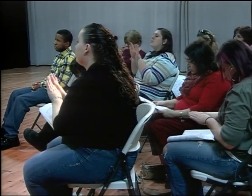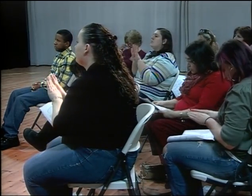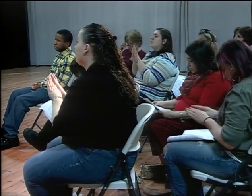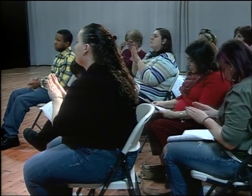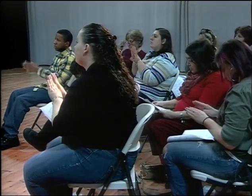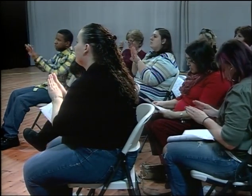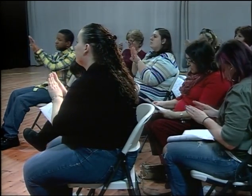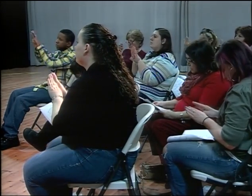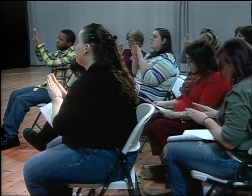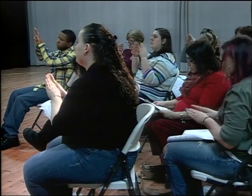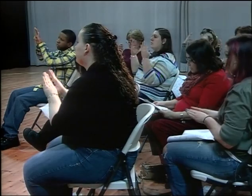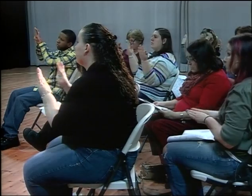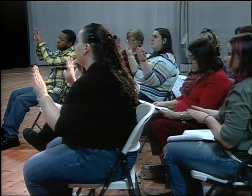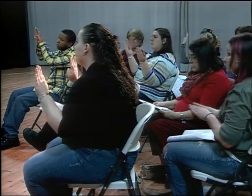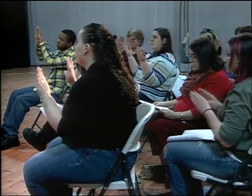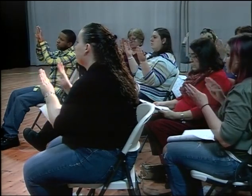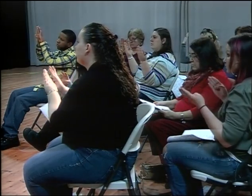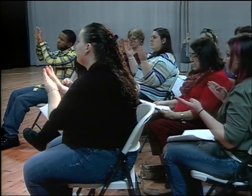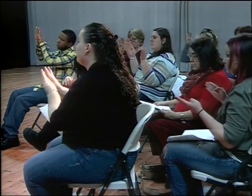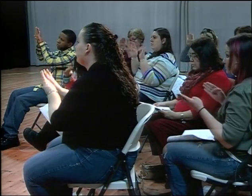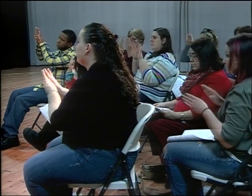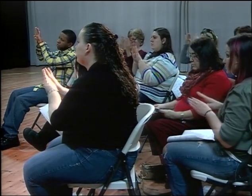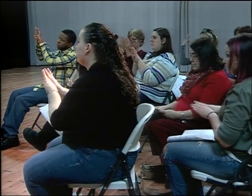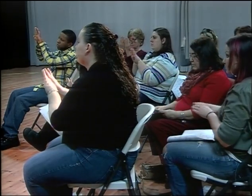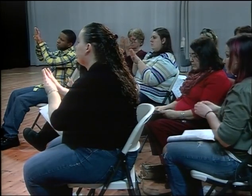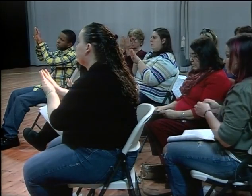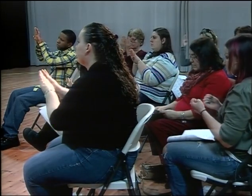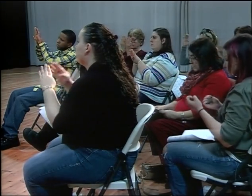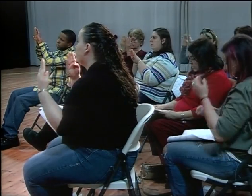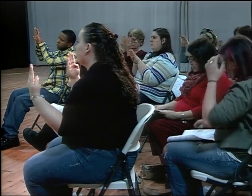you open them this way. So it's like you're pulling your two doors open.